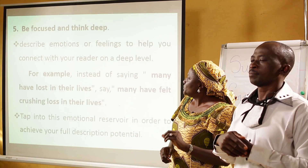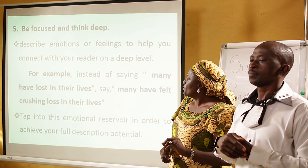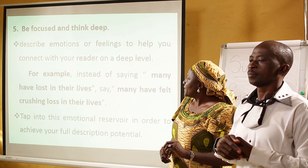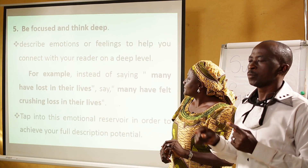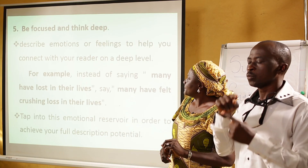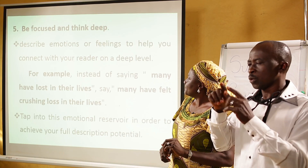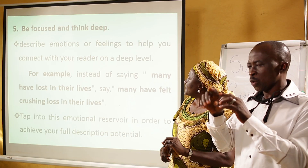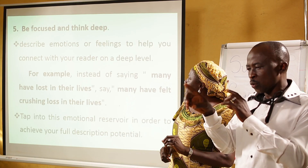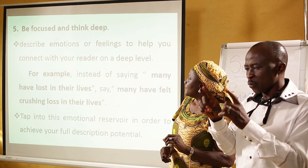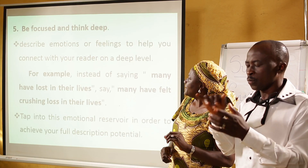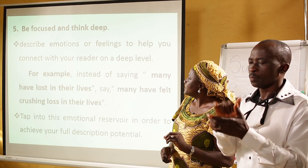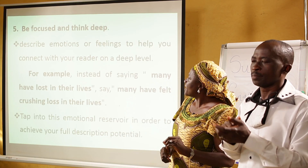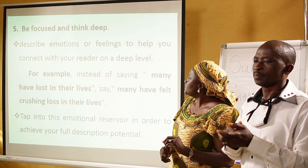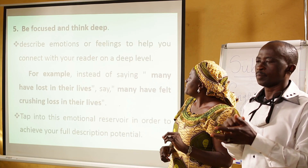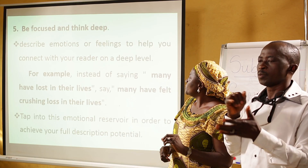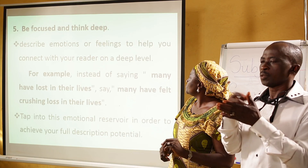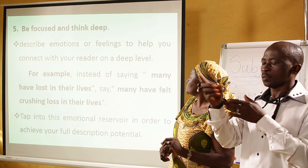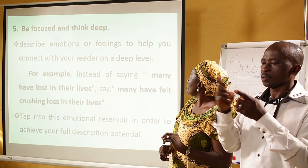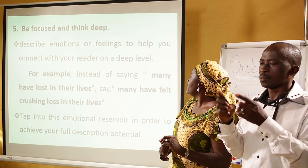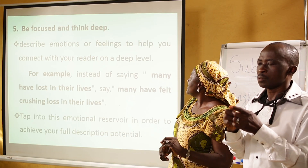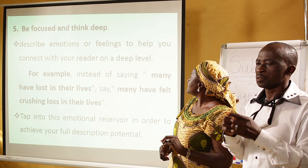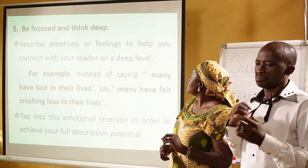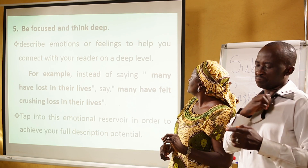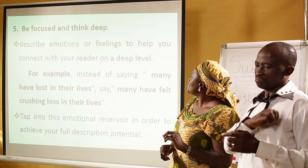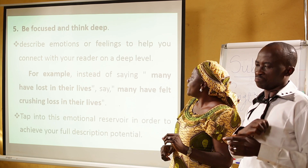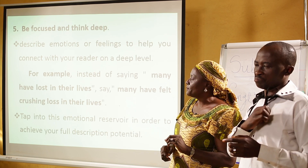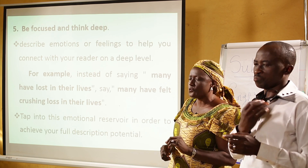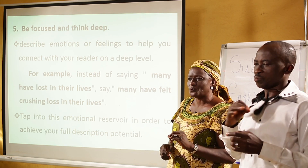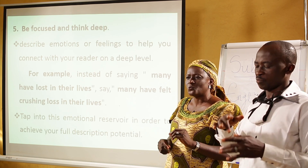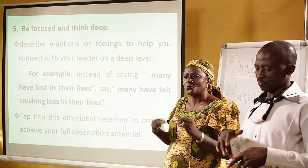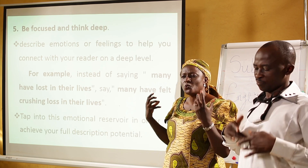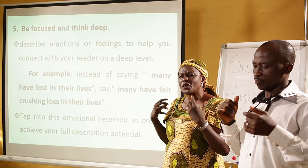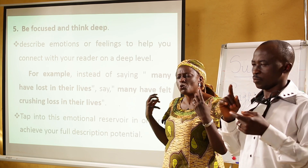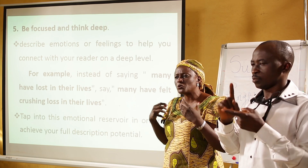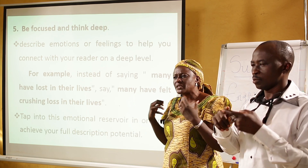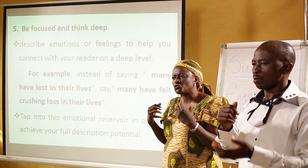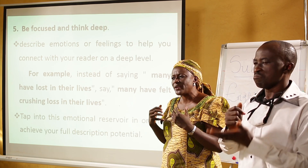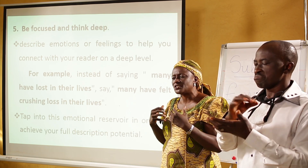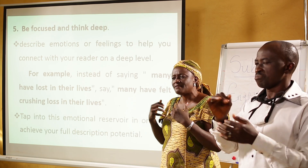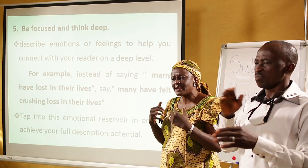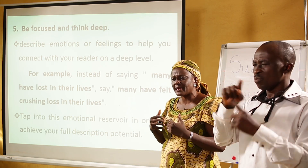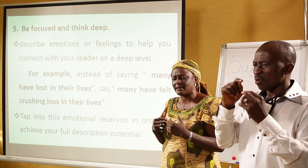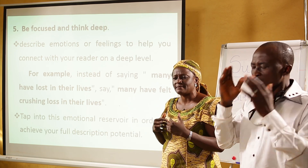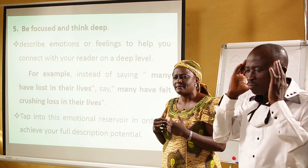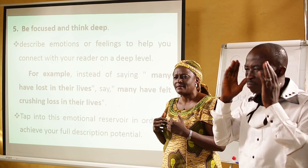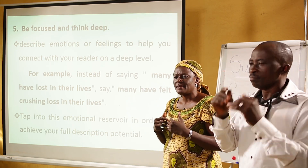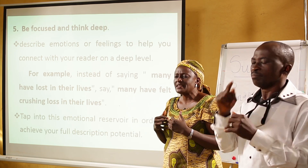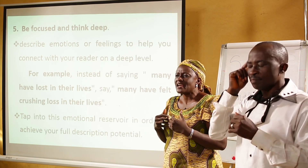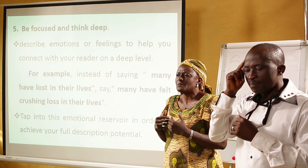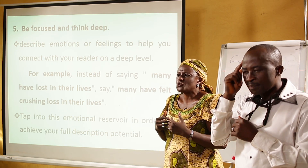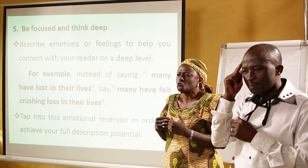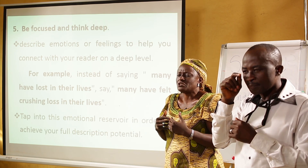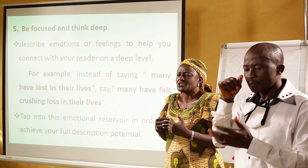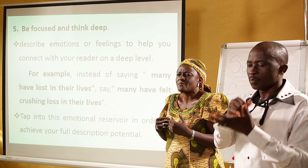Now, when you do that, it describes emotions or feelings to help you. When you concentrate, thinking,